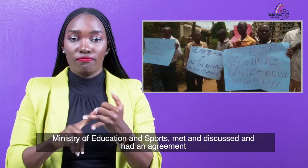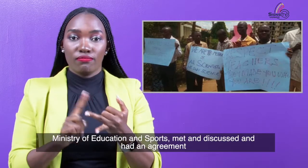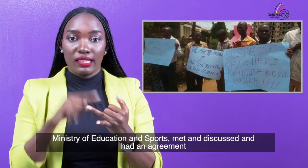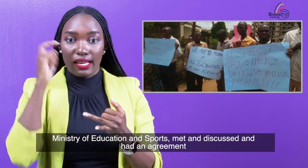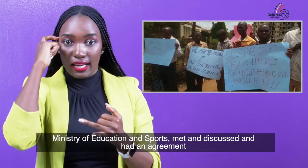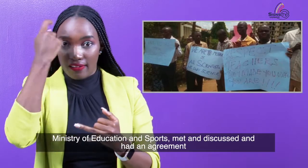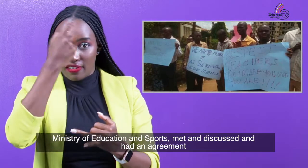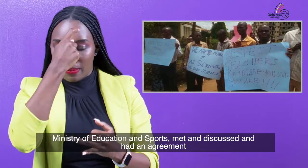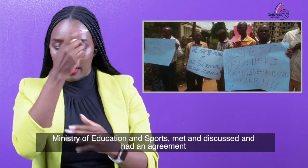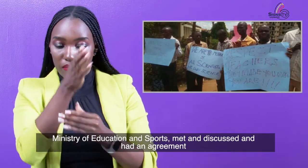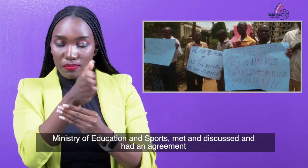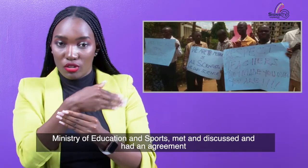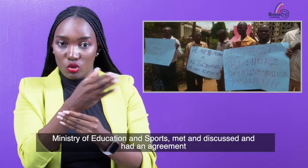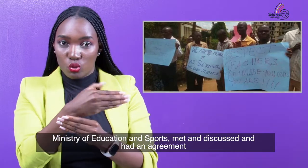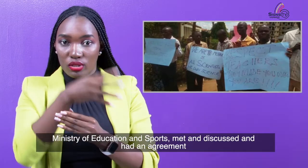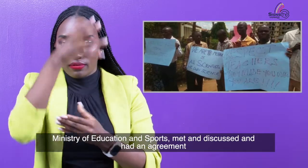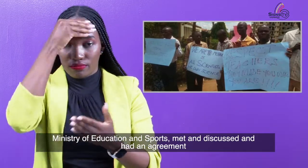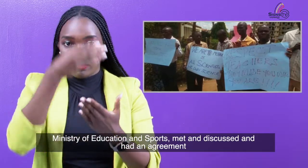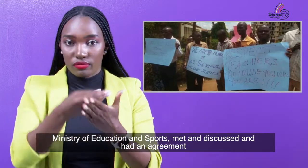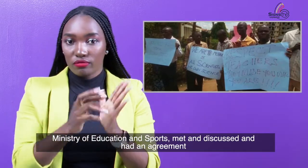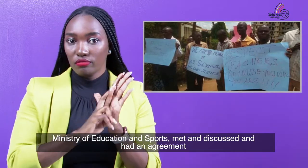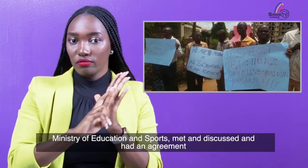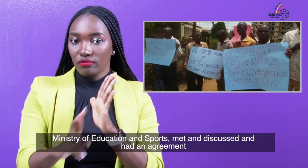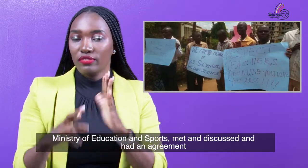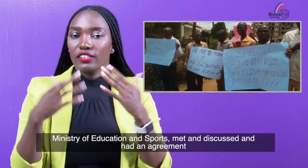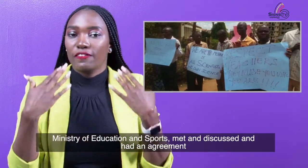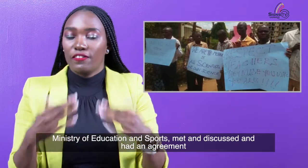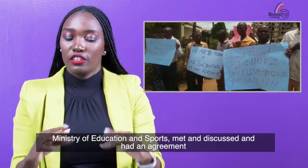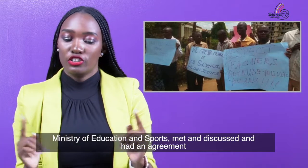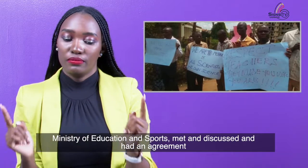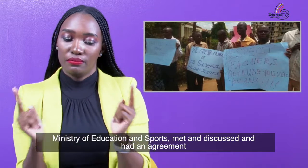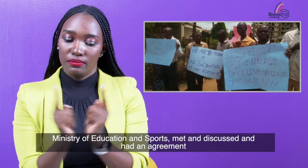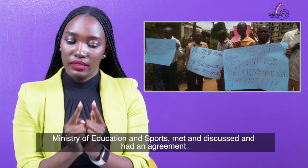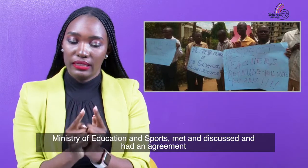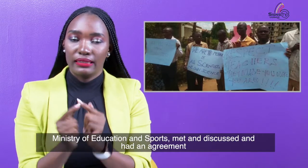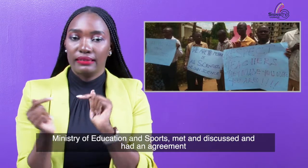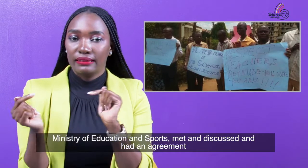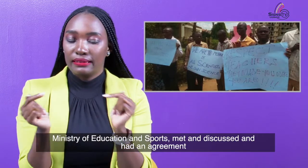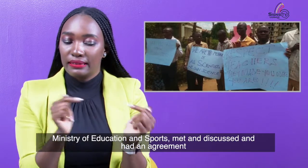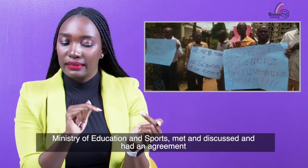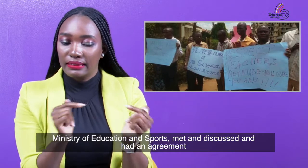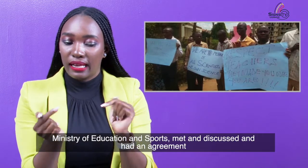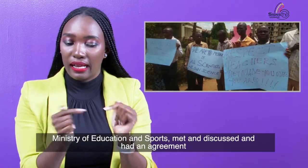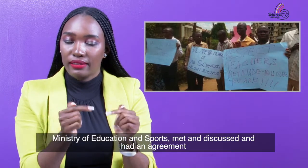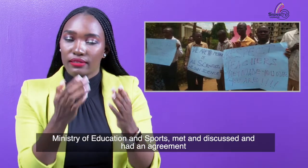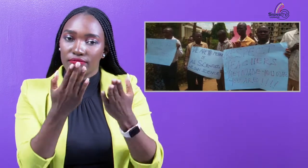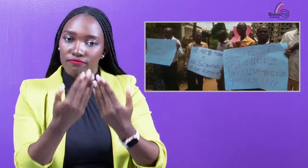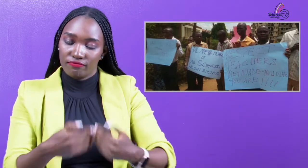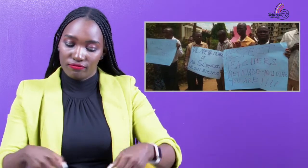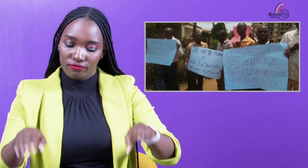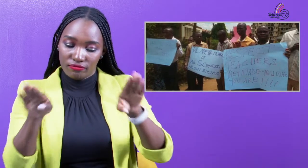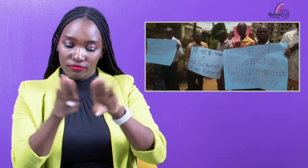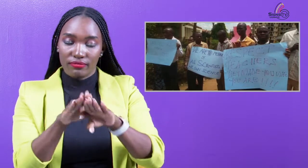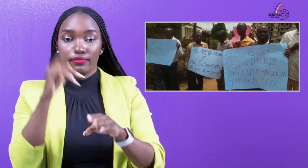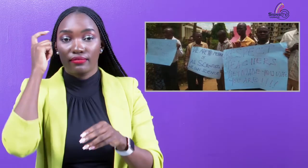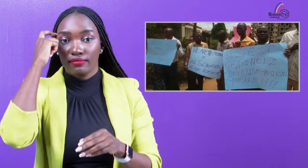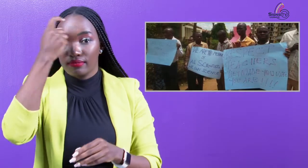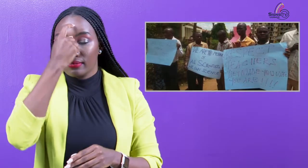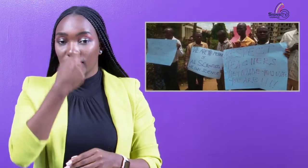Education and Sports met and discussed, and they had an agreement. The government promised a